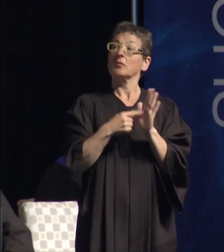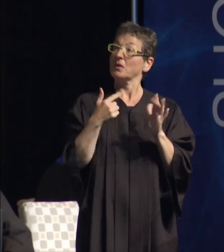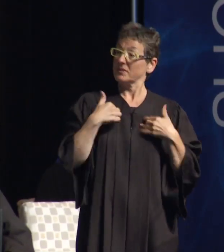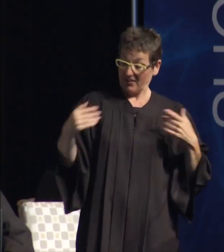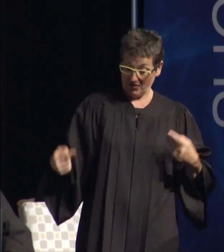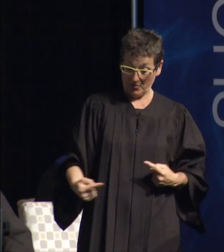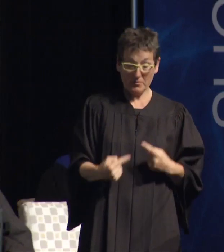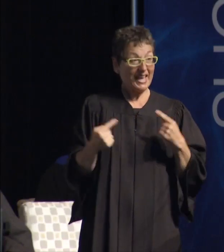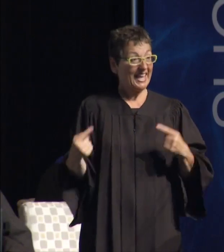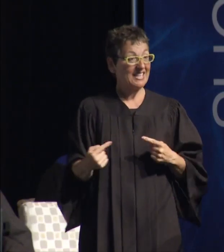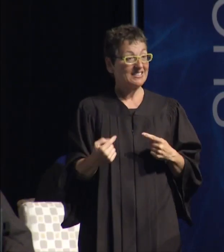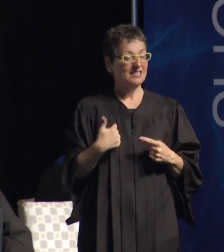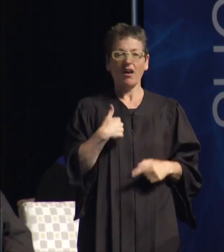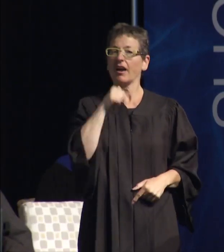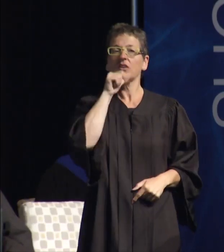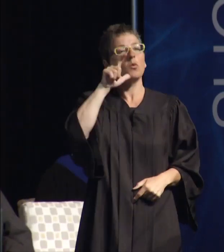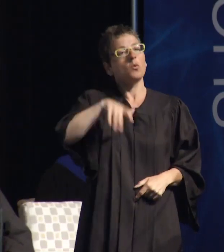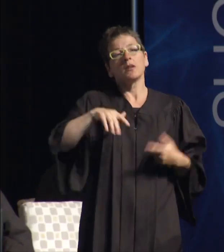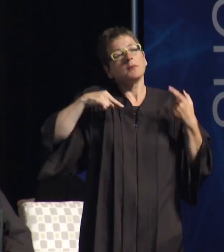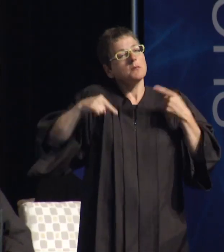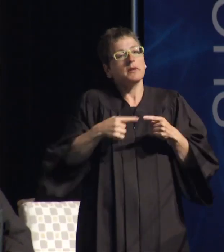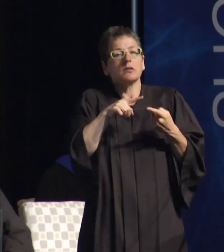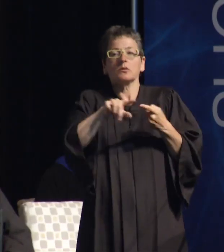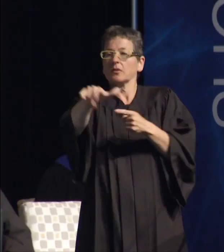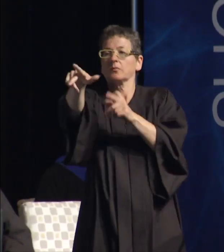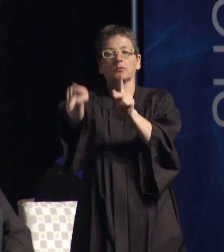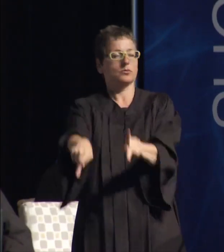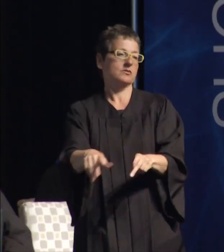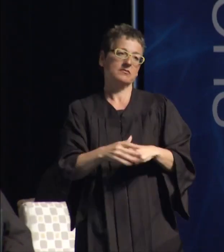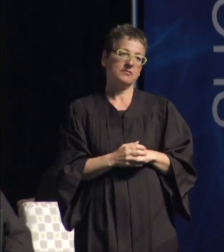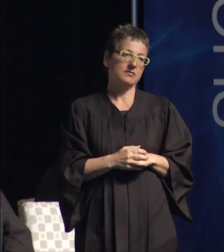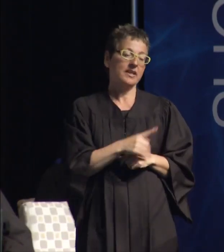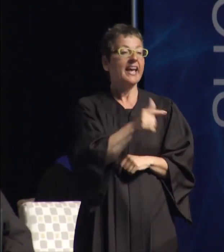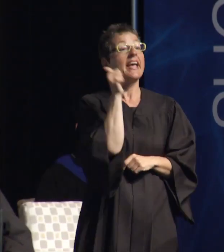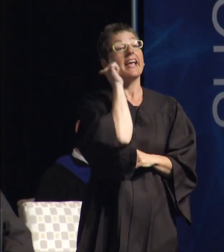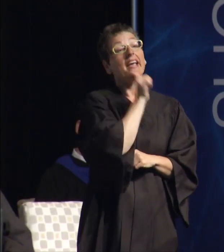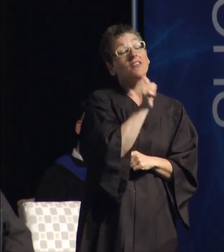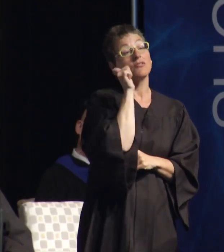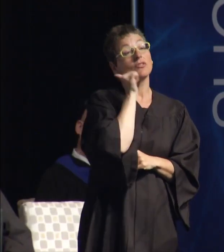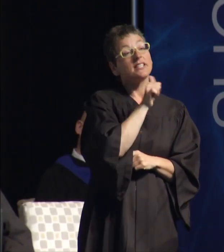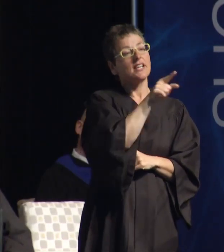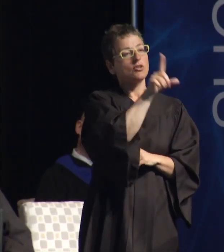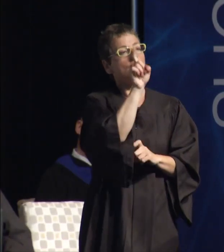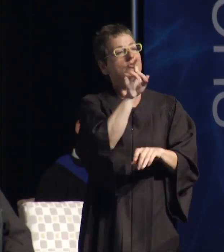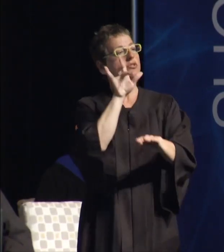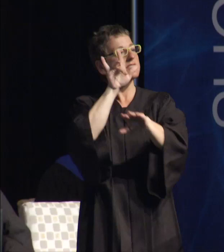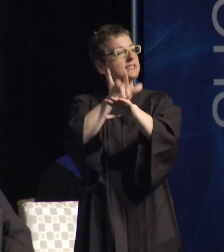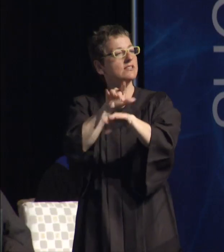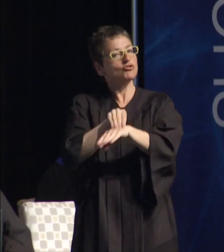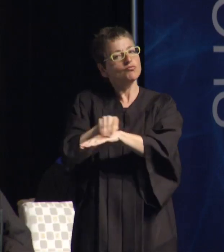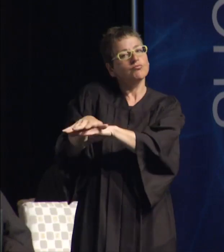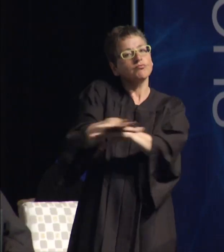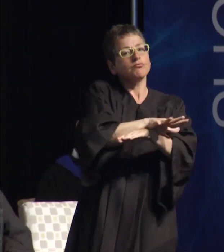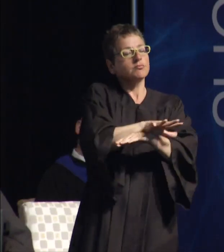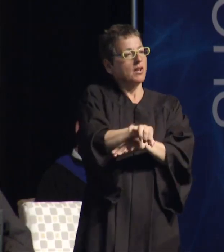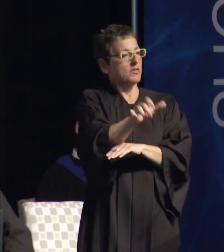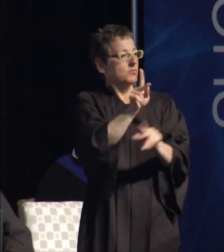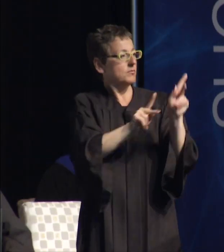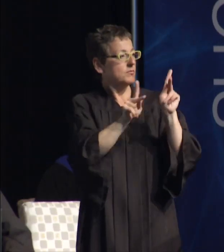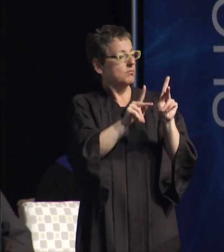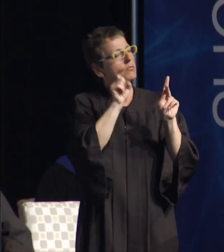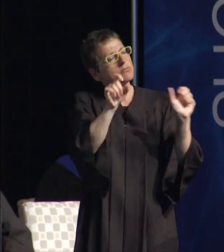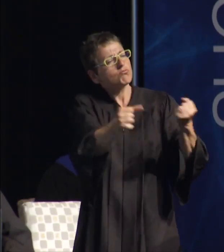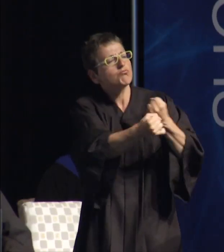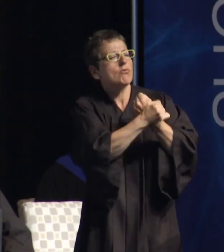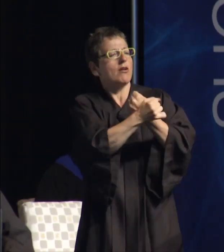don't have to be one. I've learned that every day you should reach out and touch someone. People love a warm hug or